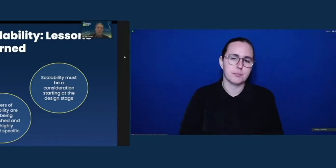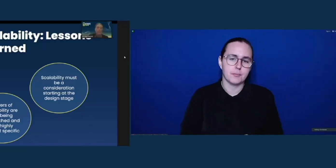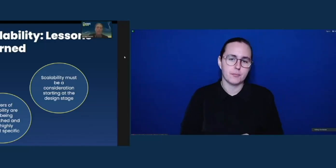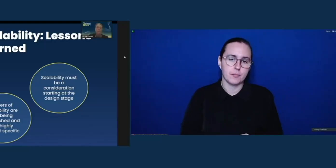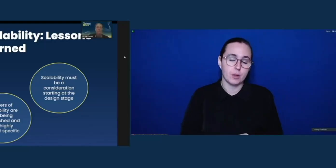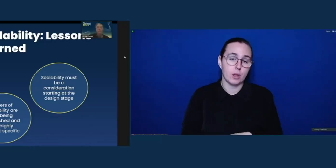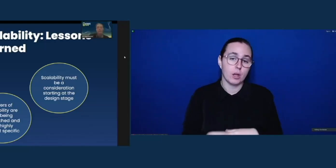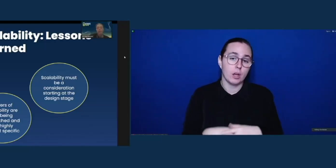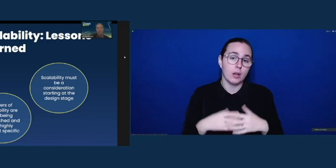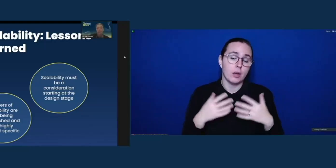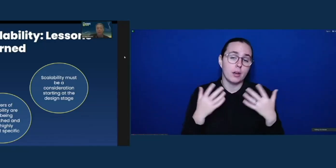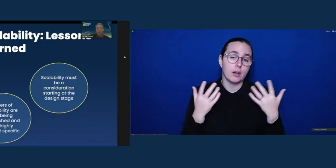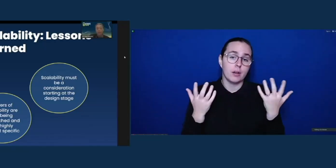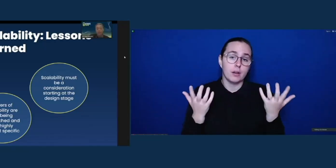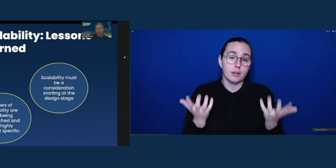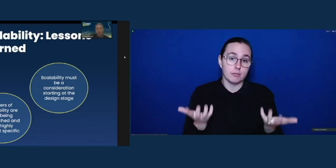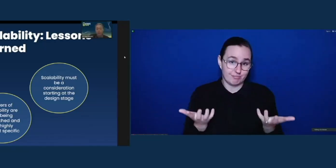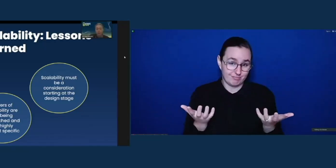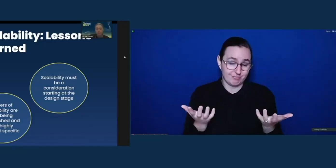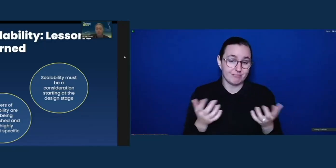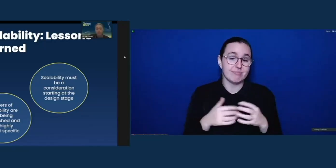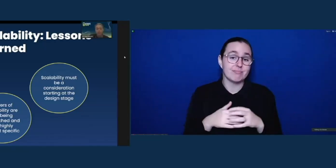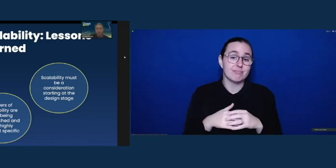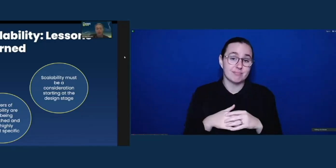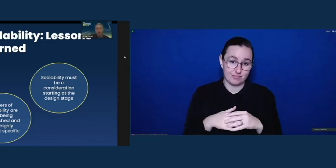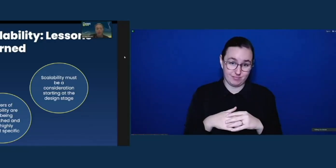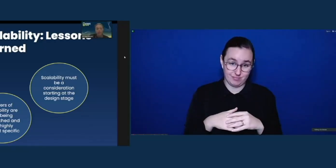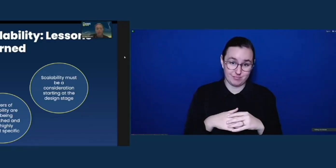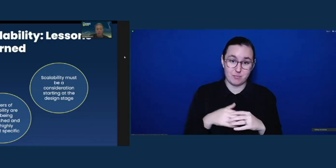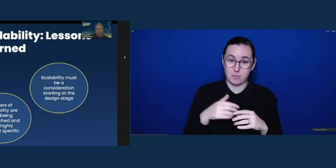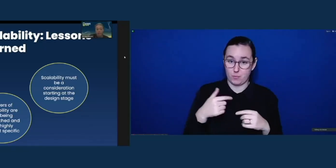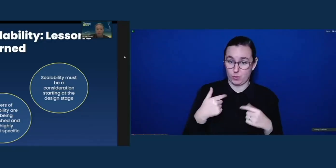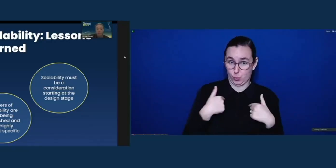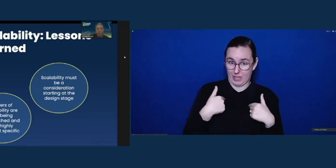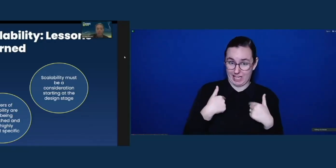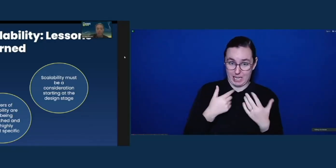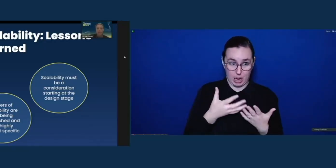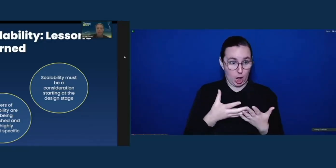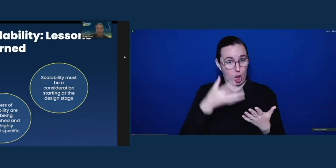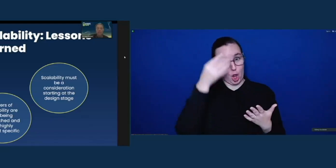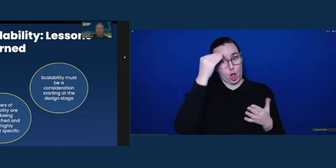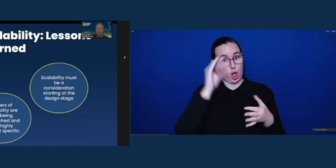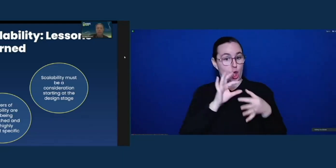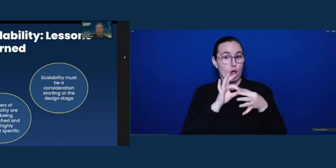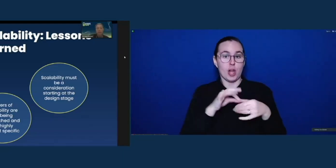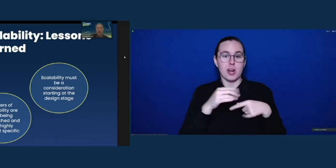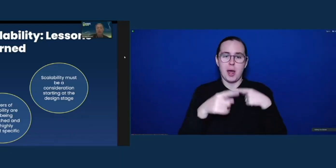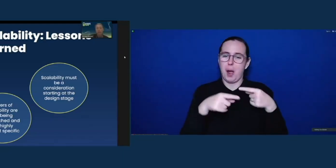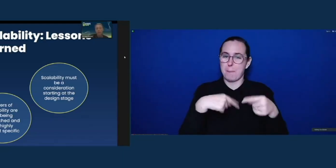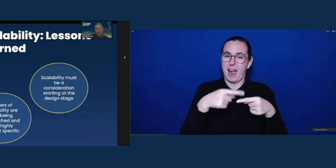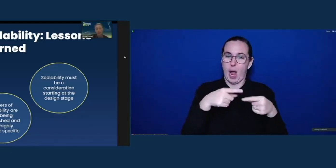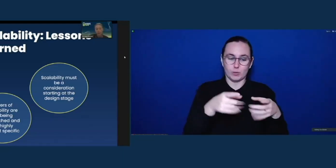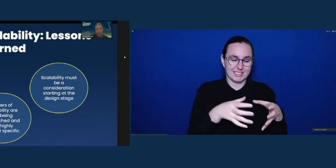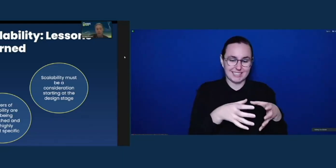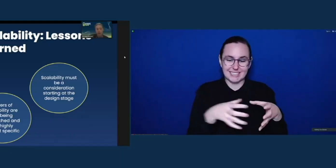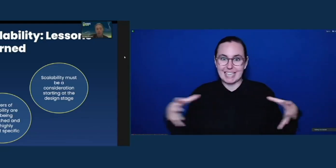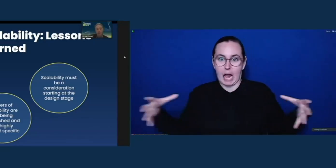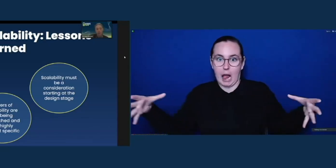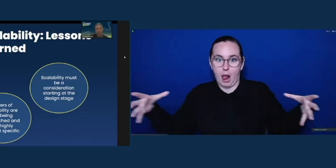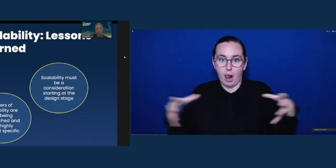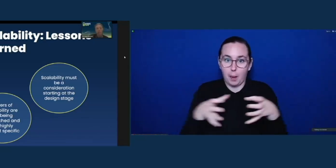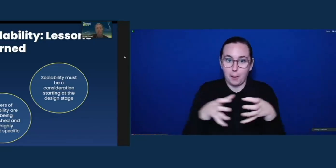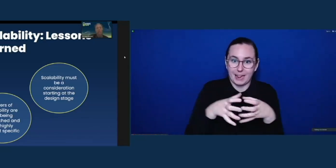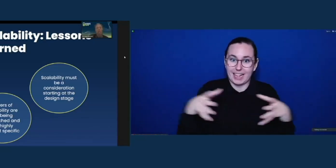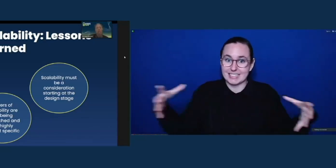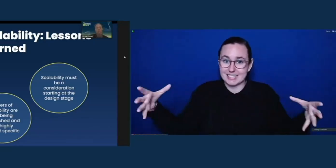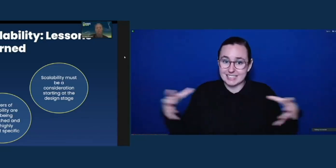high-level lessons learned around scalability, we do strongly believe that baseline scalability assessments can be really helpful in order to help